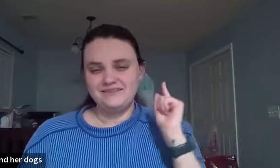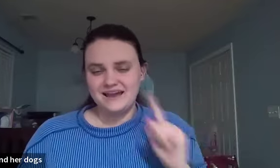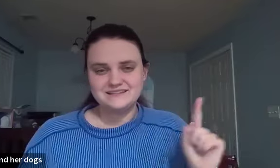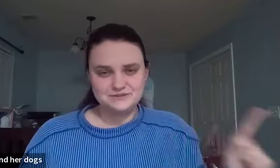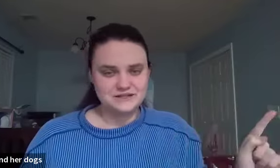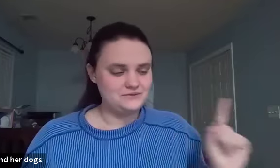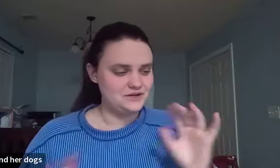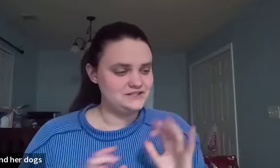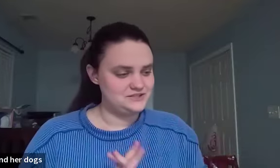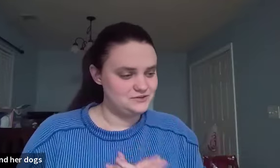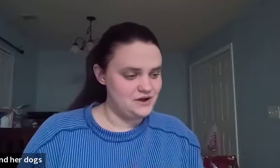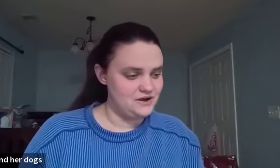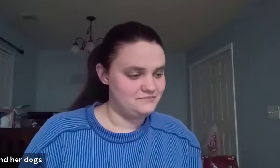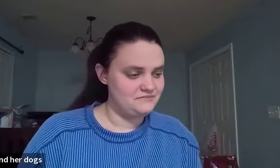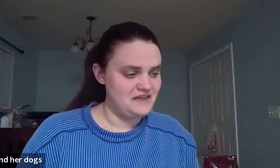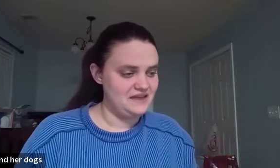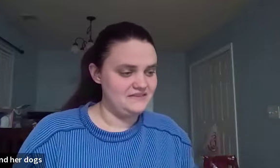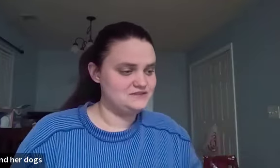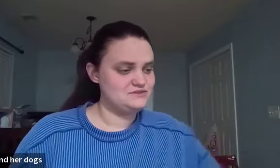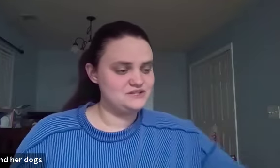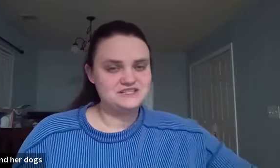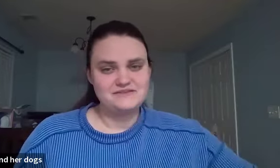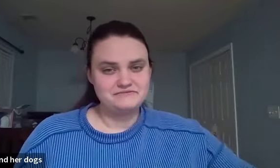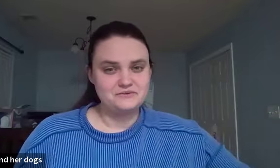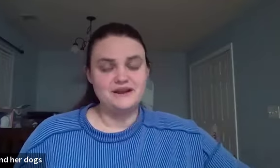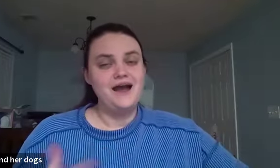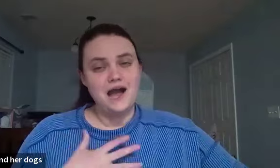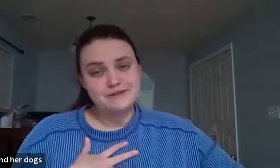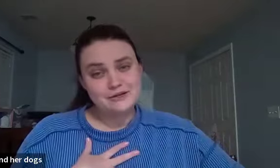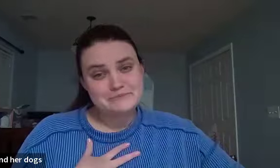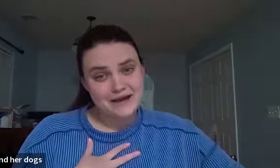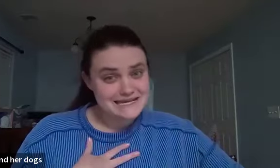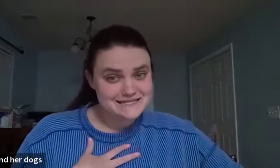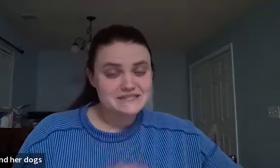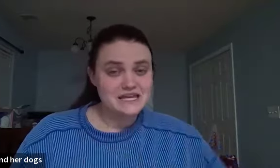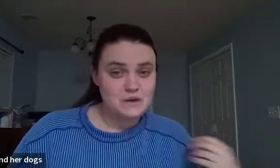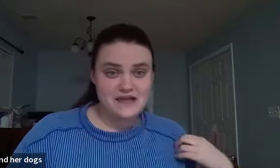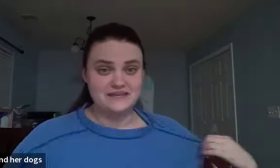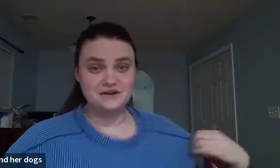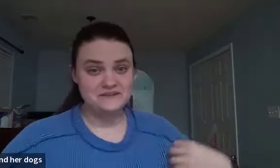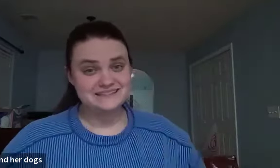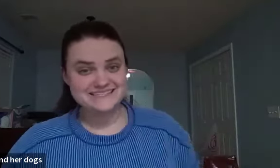Our last one we're gonna do, and this one's always just kind of a fun one. I'm a little bit biased. That's why I think it's on this